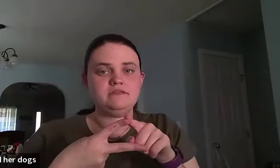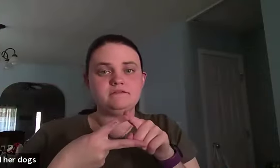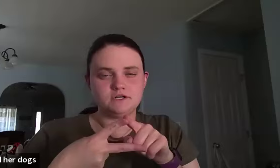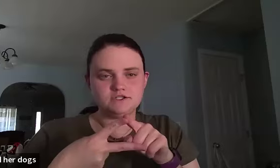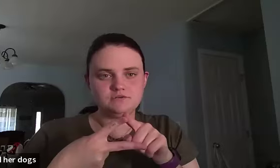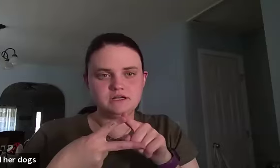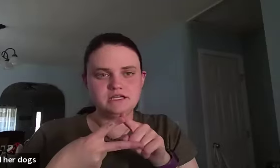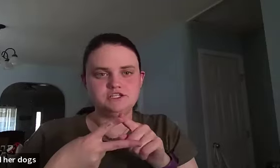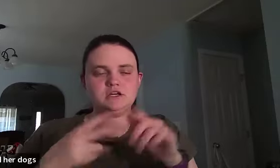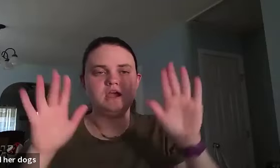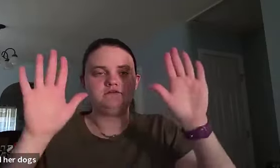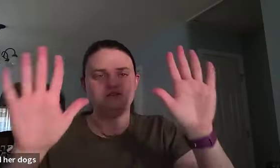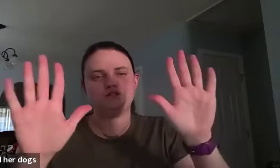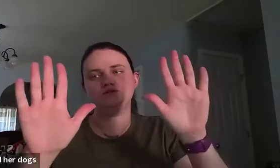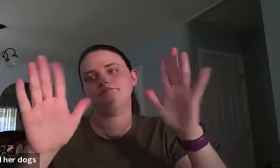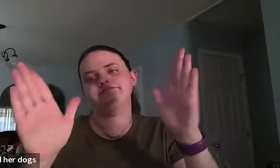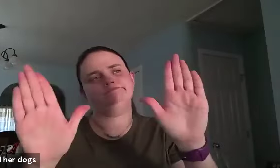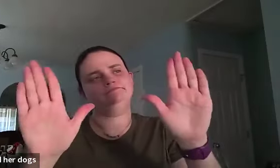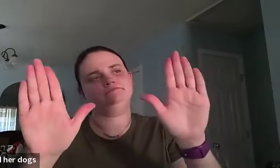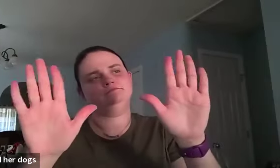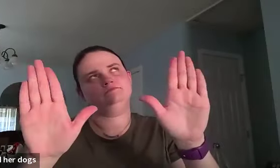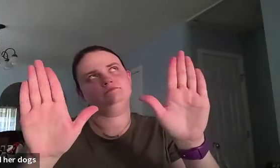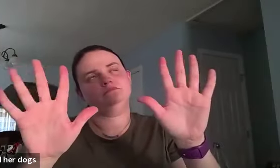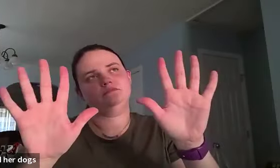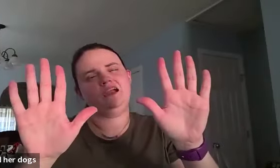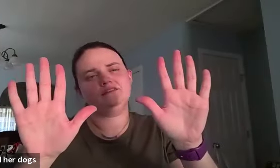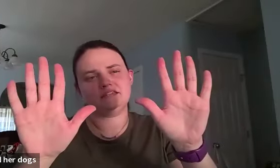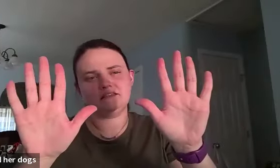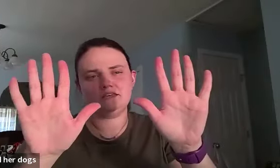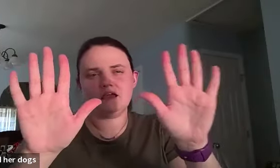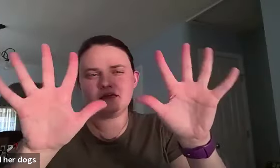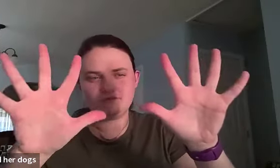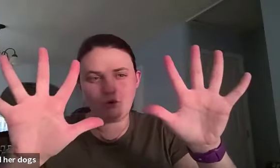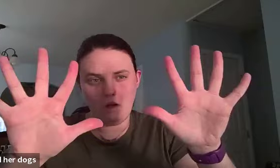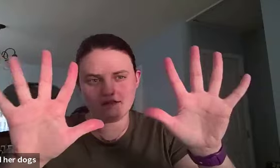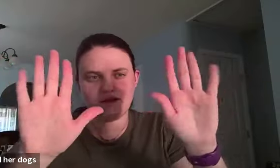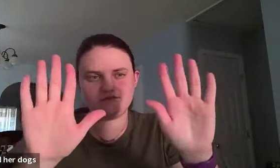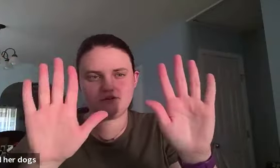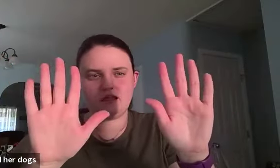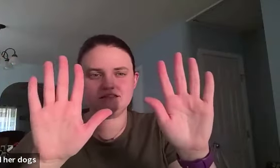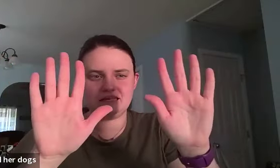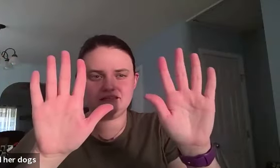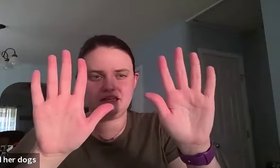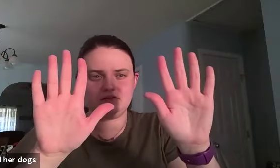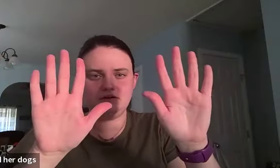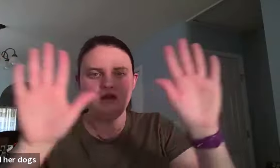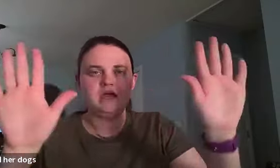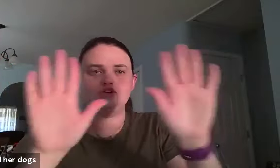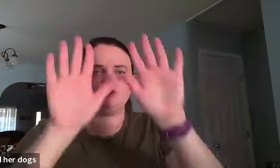right. The first one is you're going to have two kind of slightly, not like full wide fives, but they're kind of slightly together. And you're